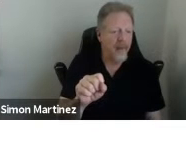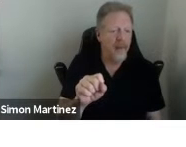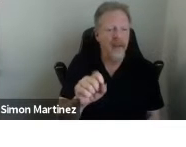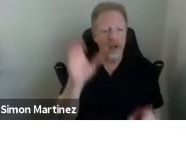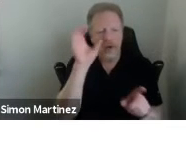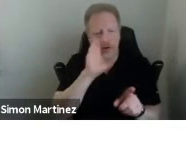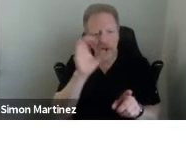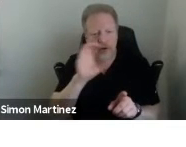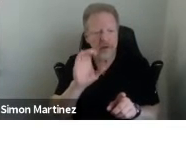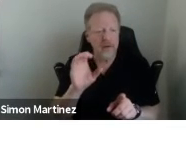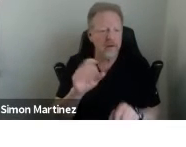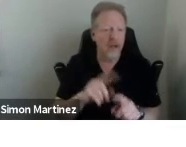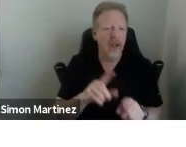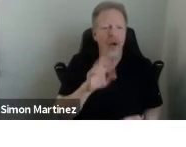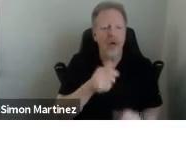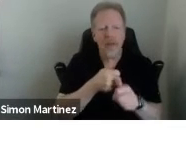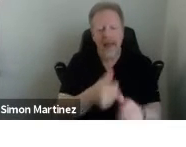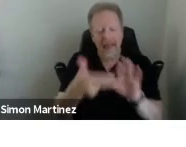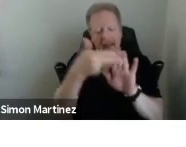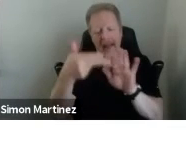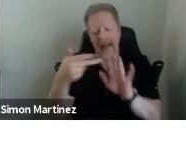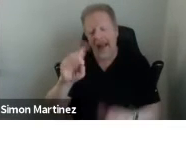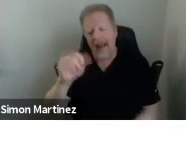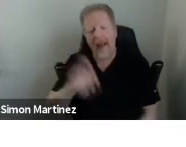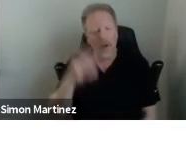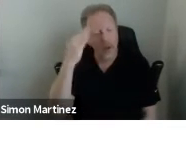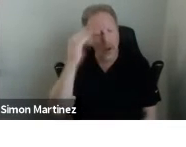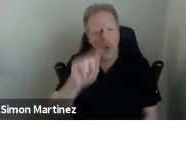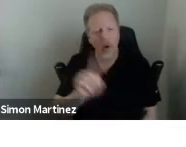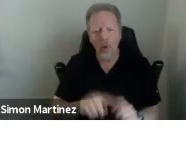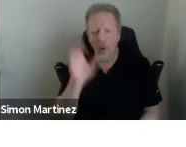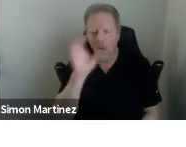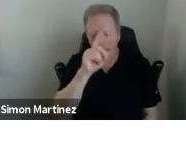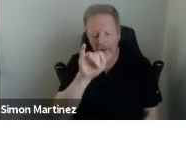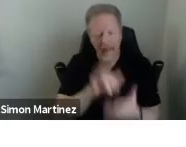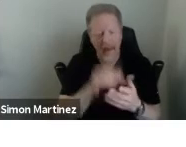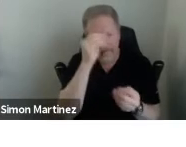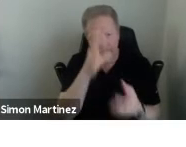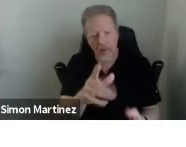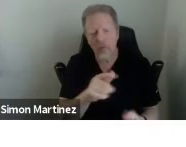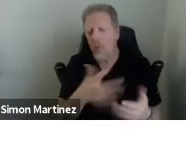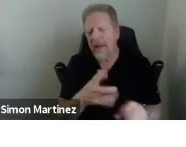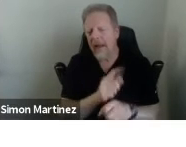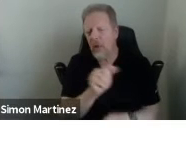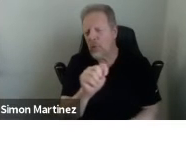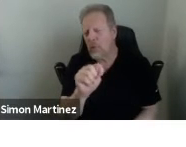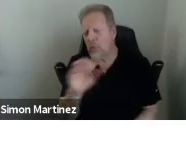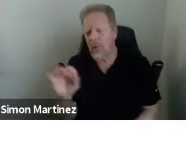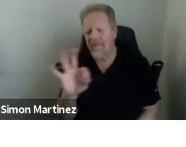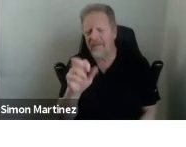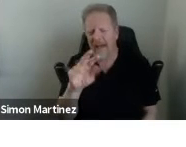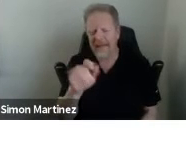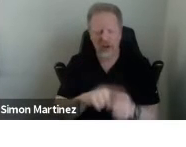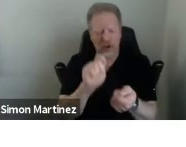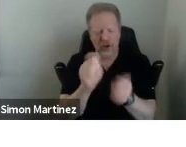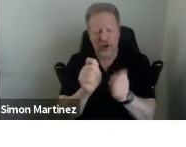searches, but it goes by headings. It likes to know where to look for that information. So you don't want to get too fancy and changing